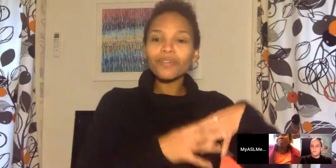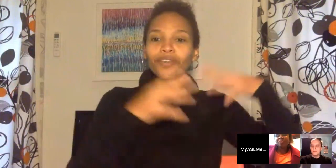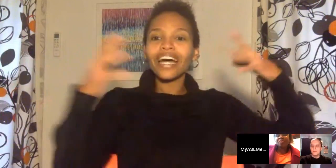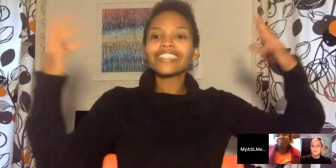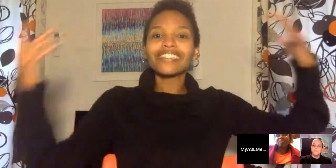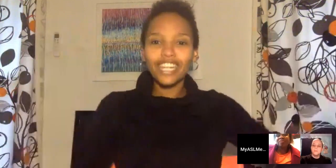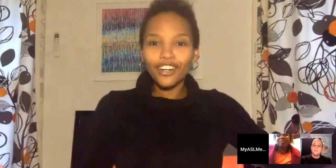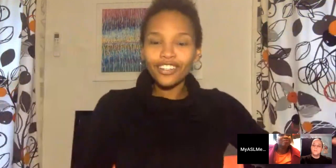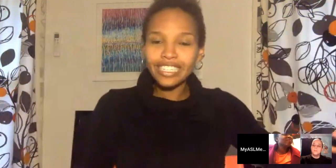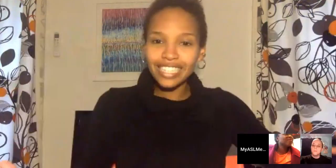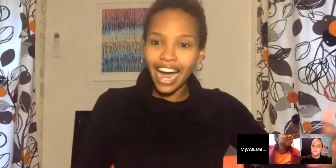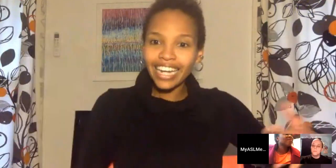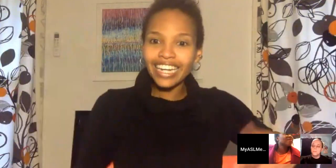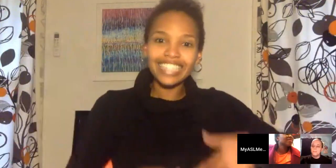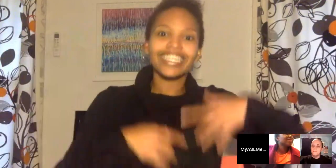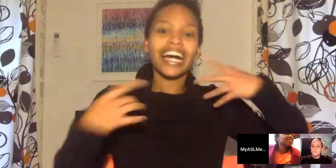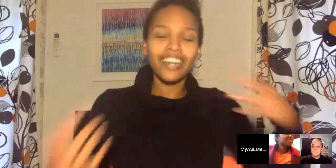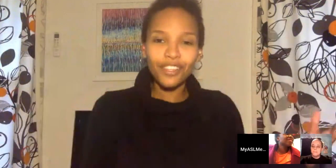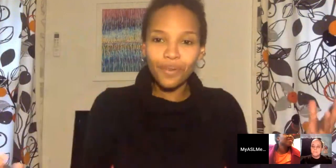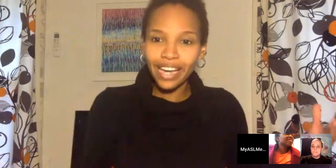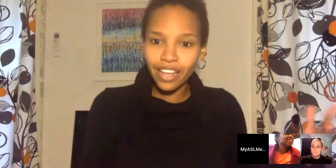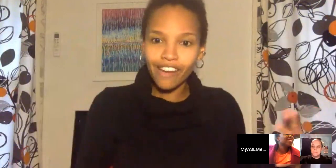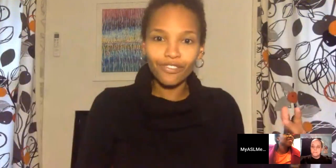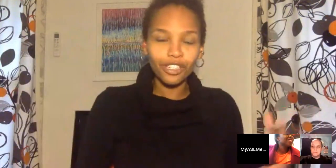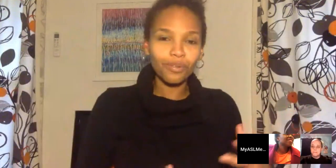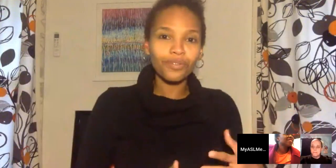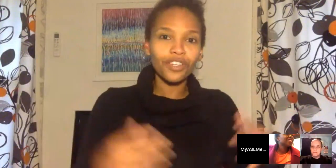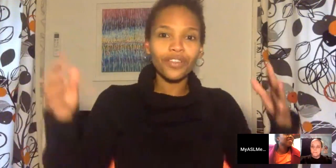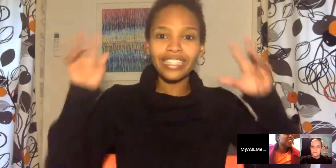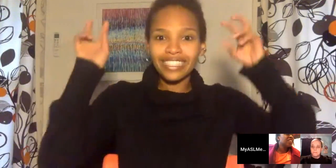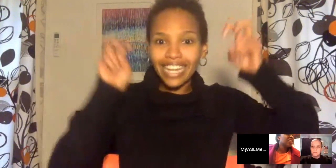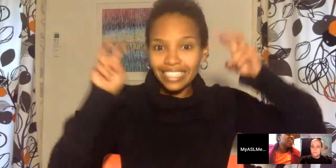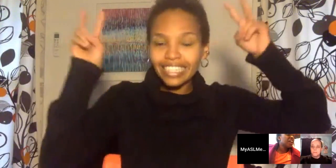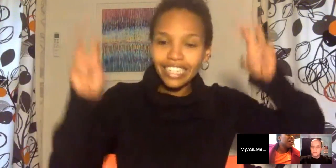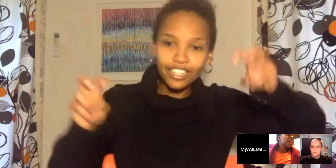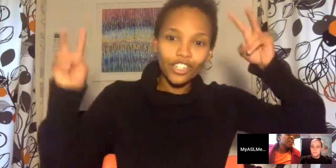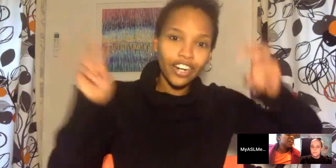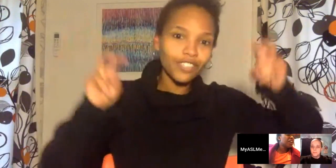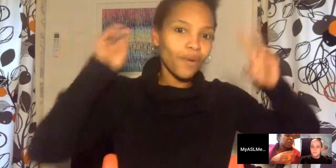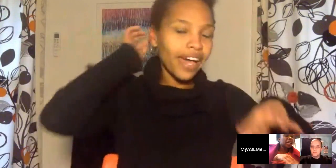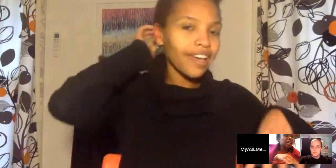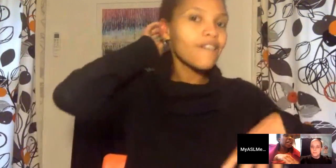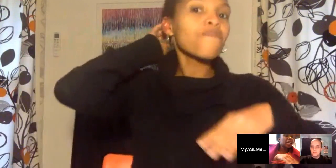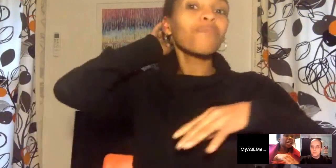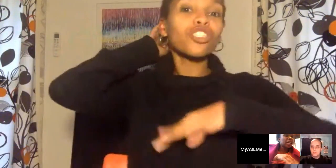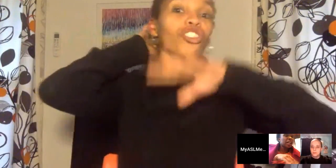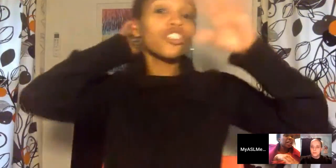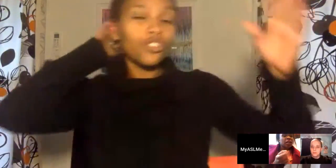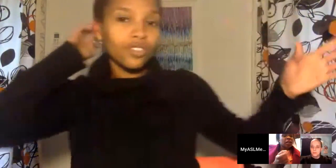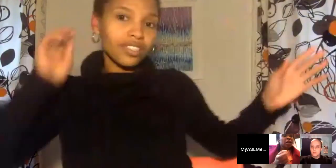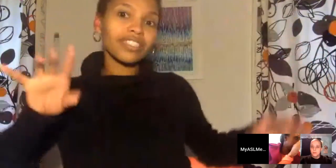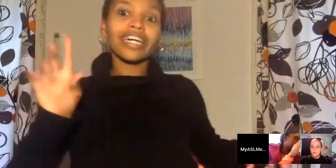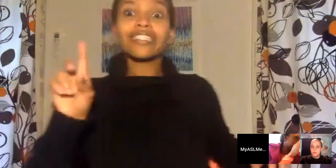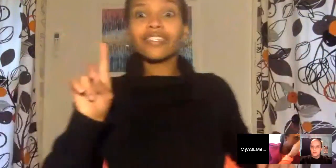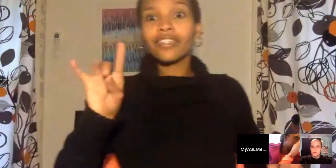don't necessarily sign in exactly the way that they're supposed, you know, that's technically the correct way, but she chooses to sign did in a